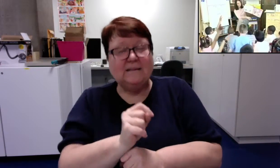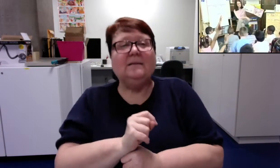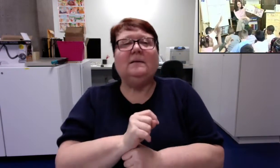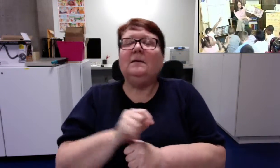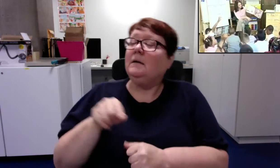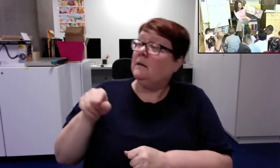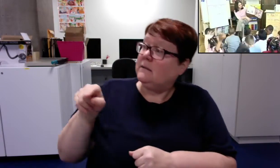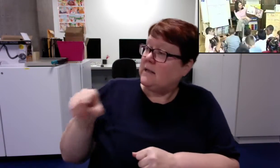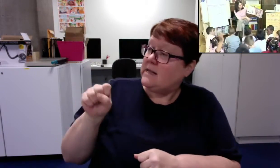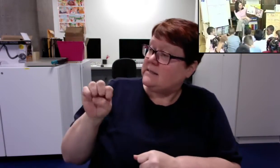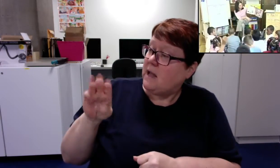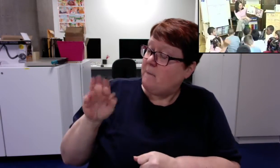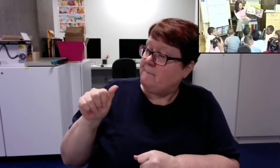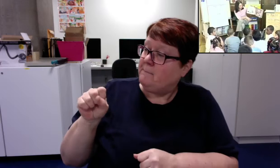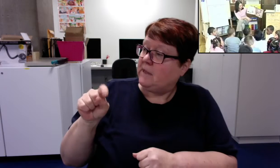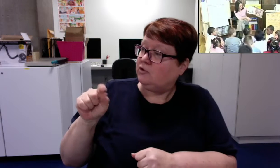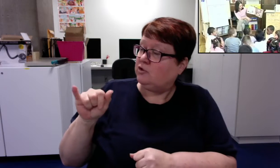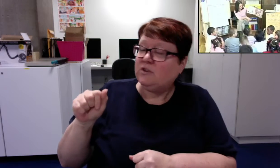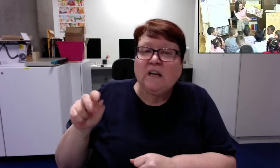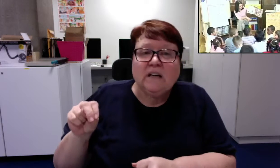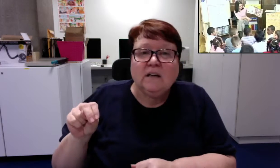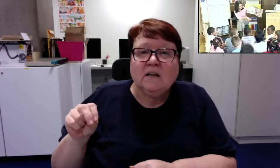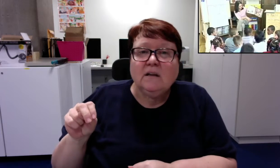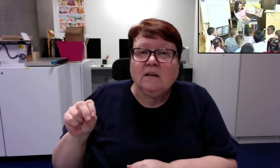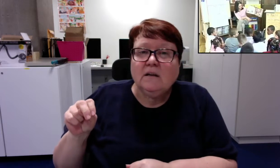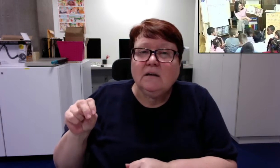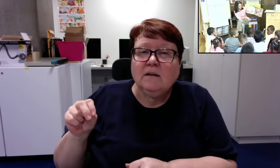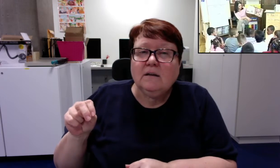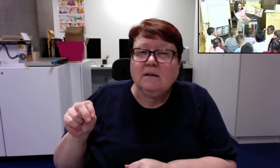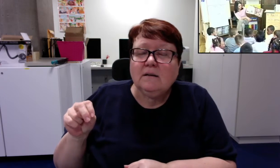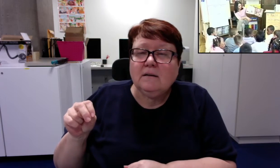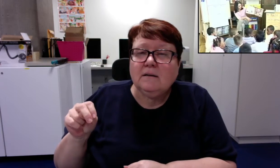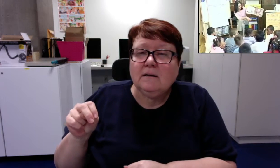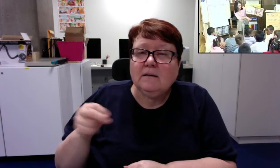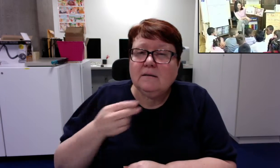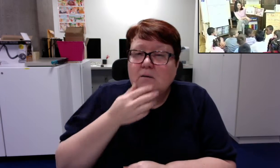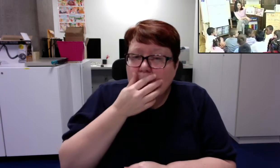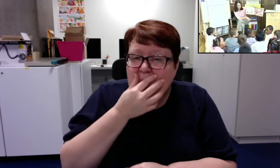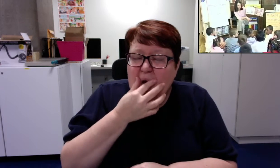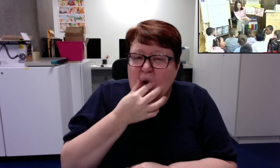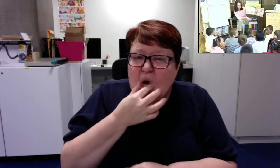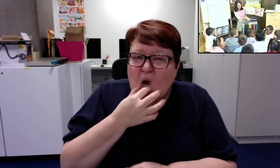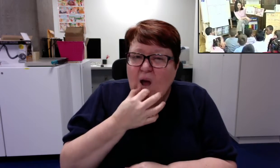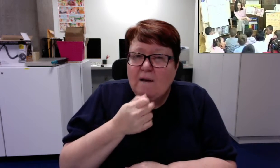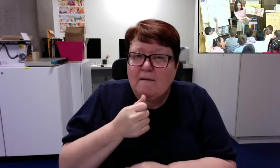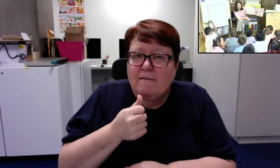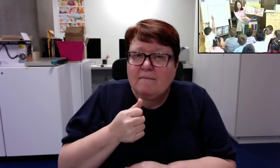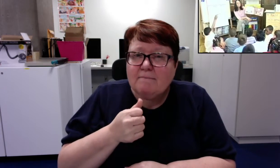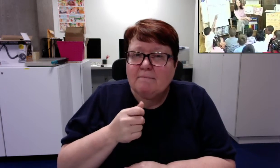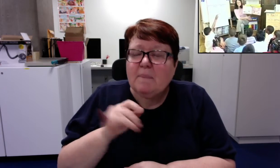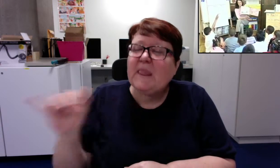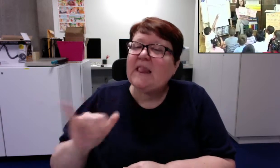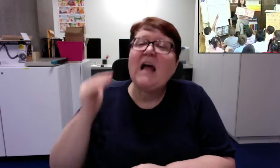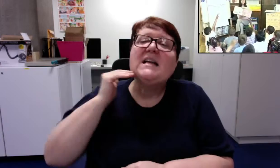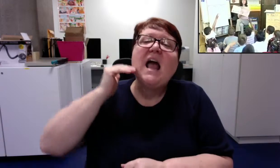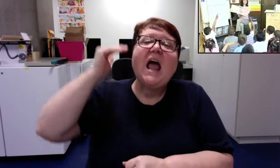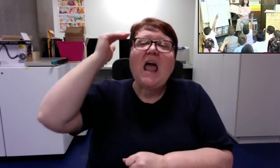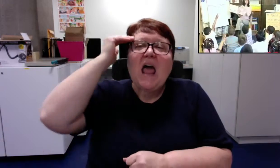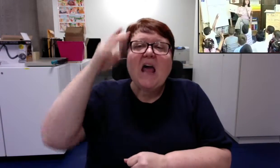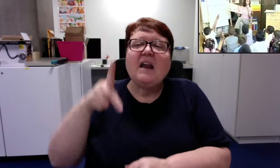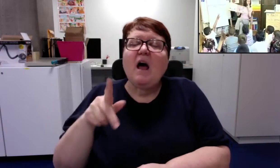Sebastian? I'm inferring that it means that like a head of plastic.